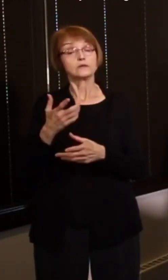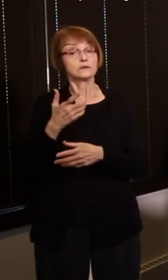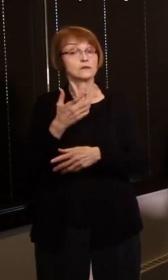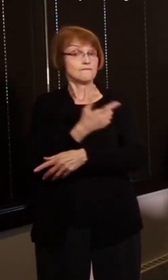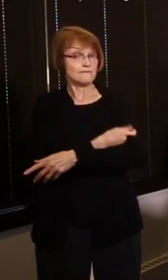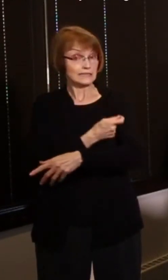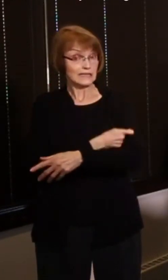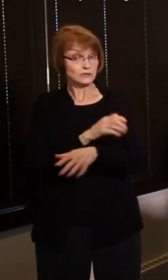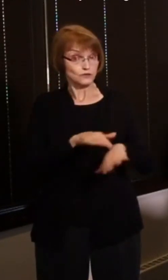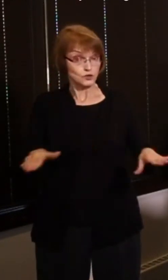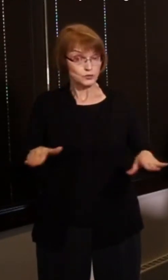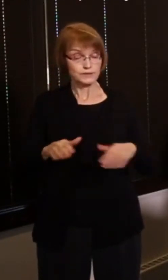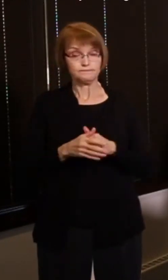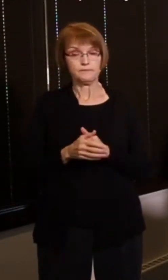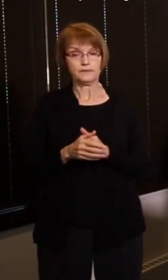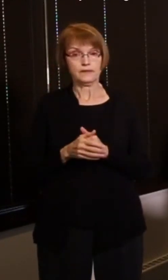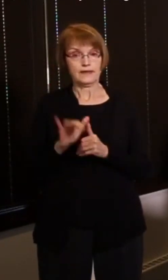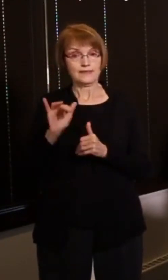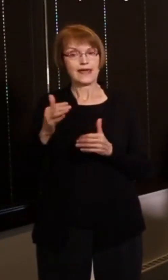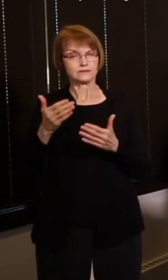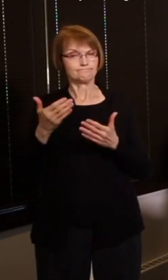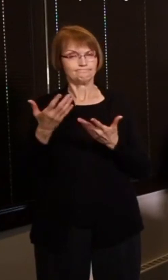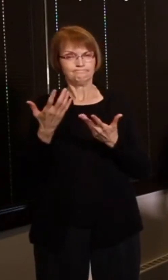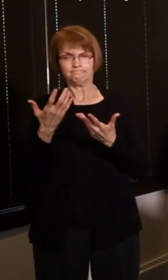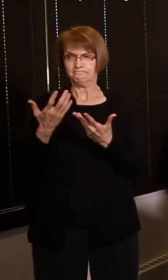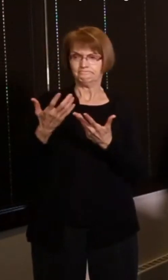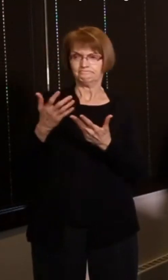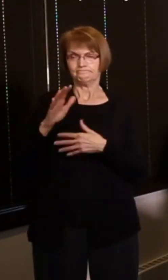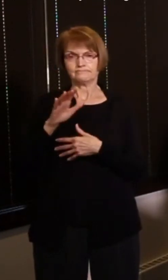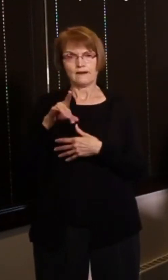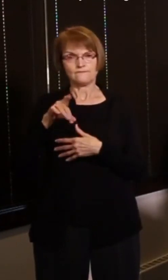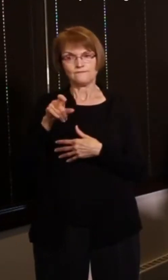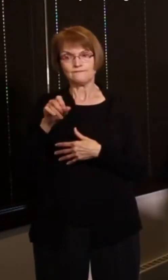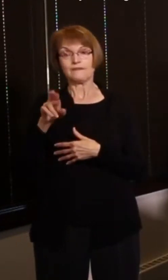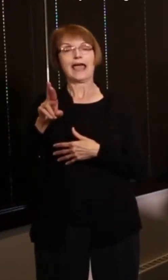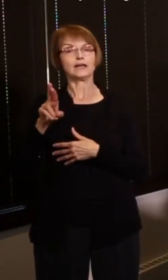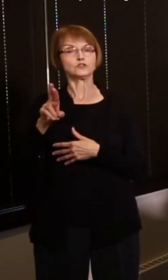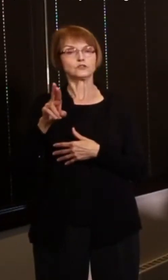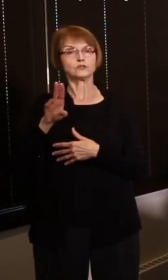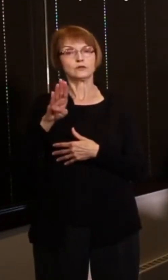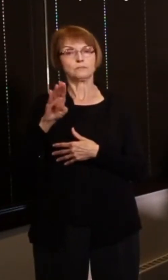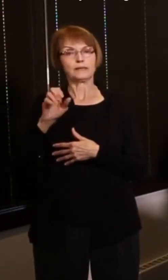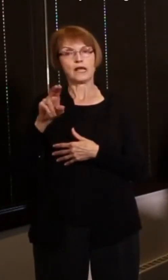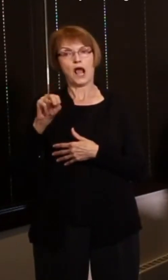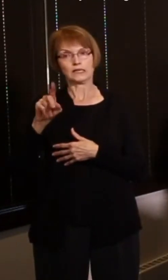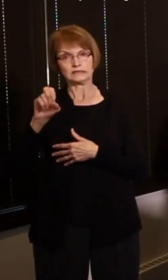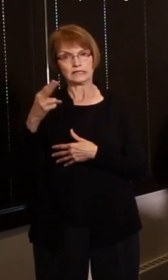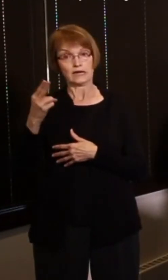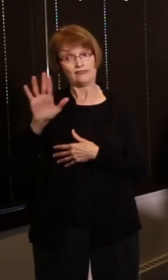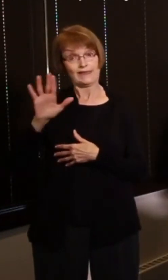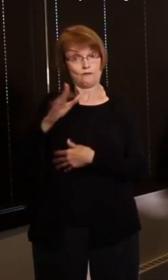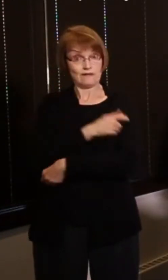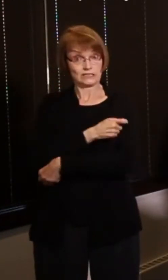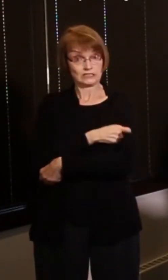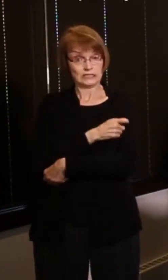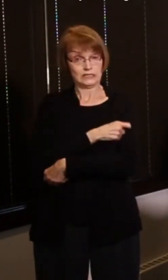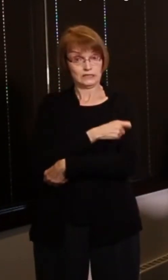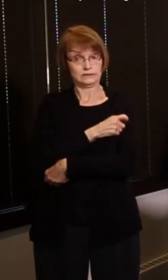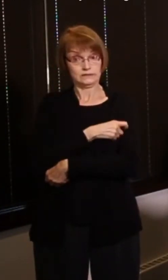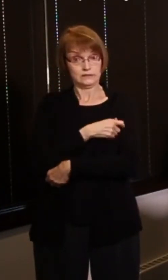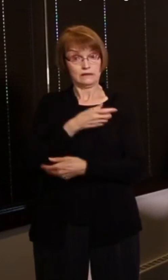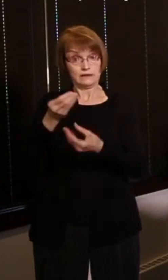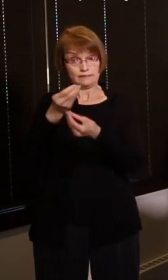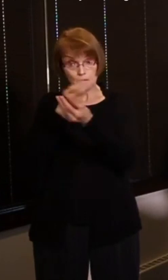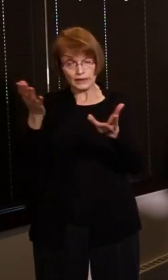so this was released today about the Pfizer BioNTech COVID vaccine. And what it showed is in